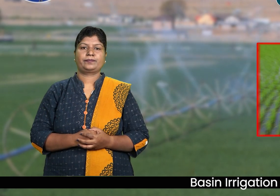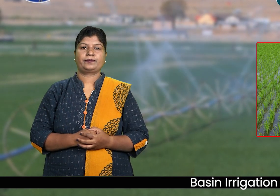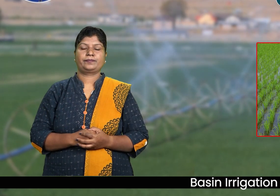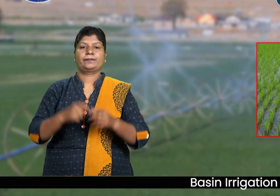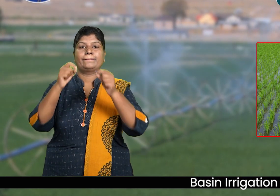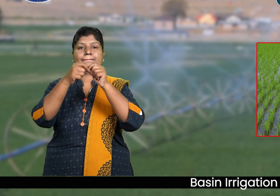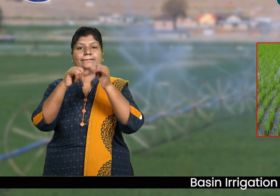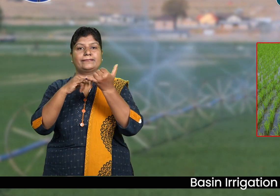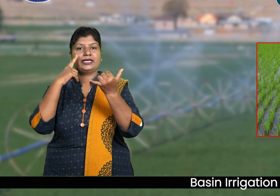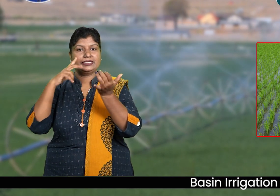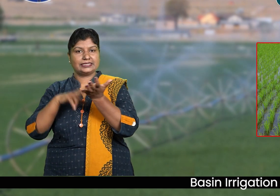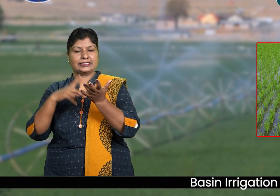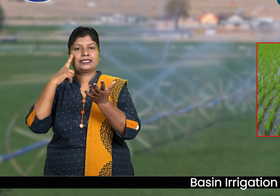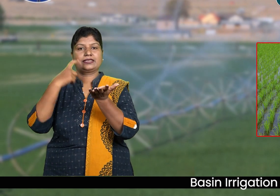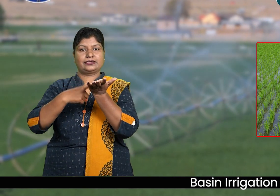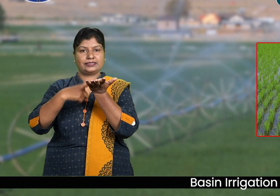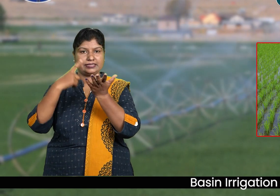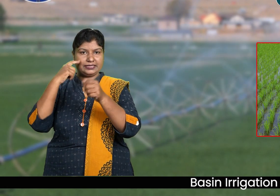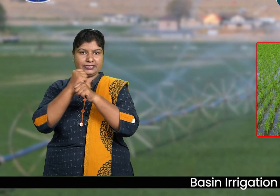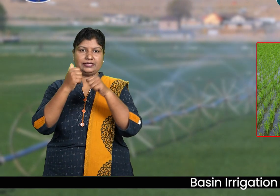basin irrigation,